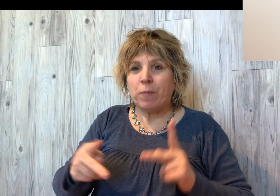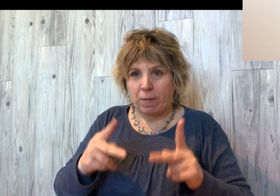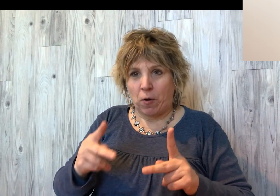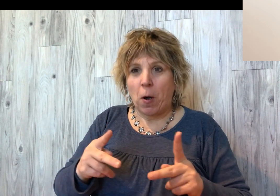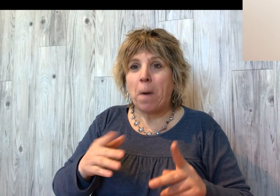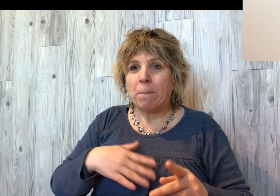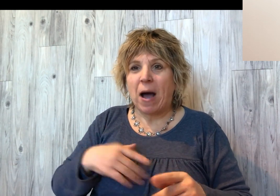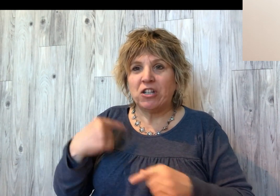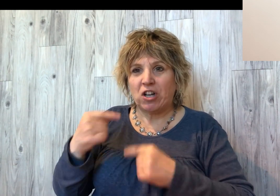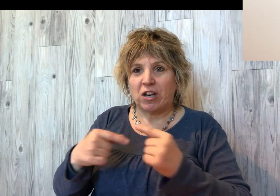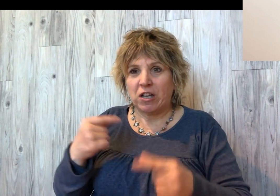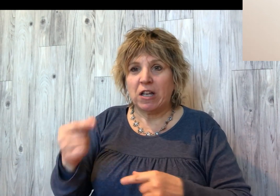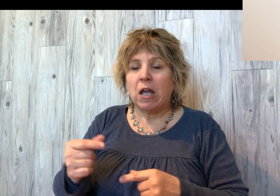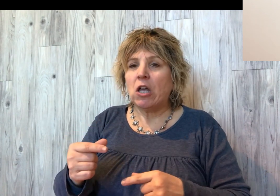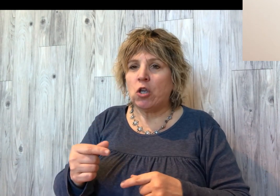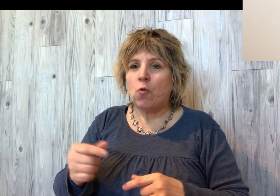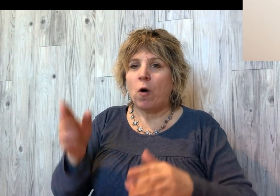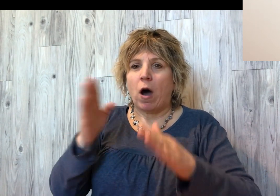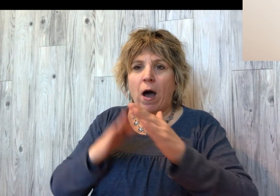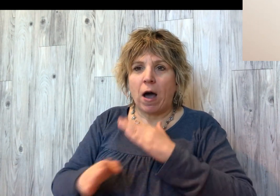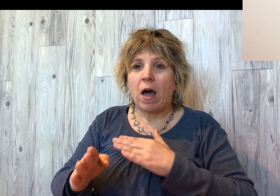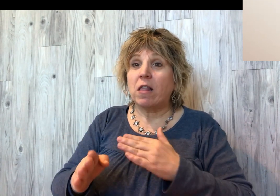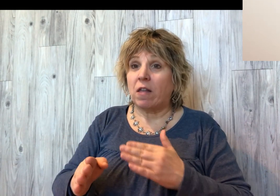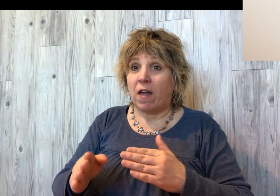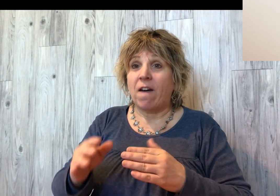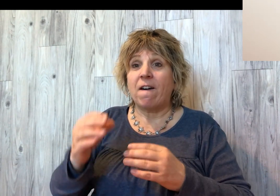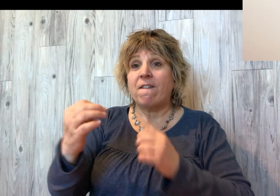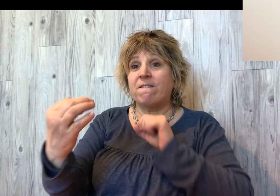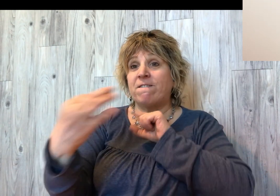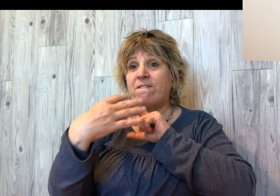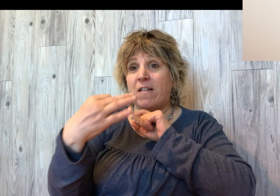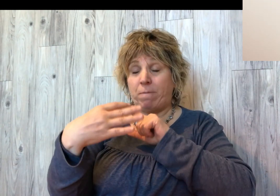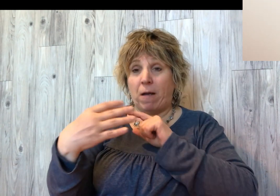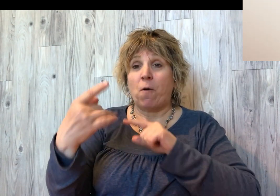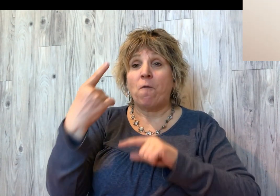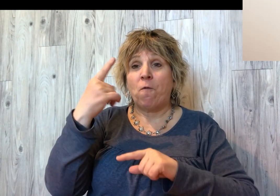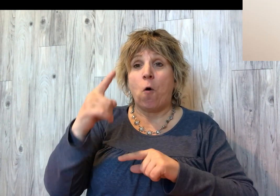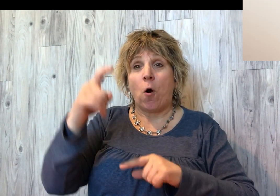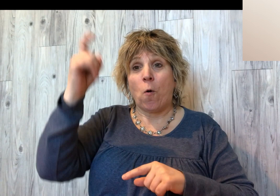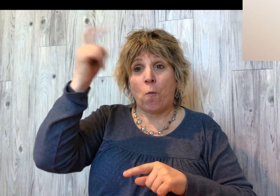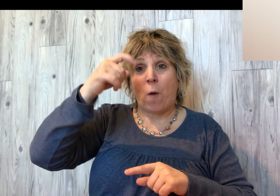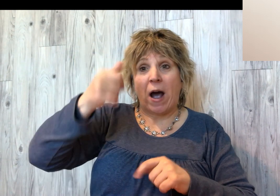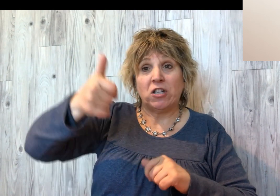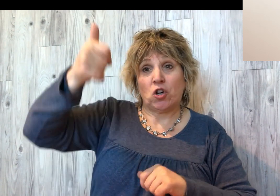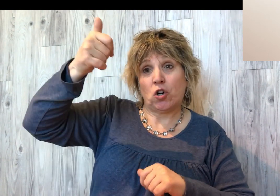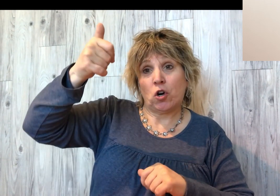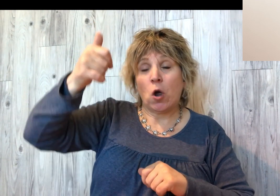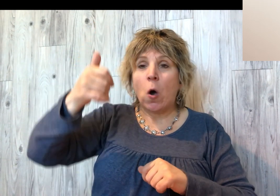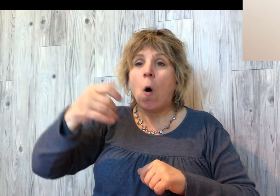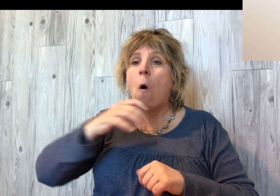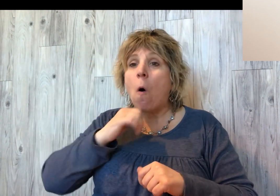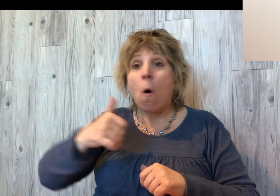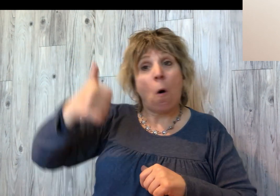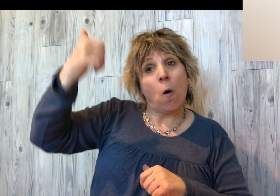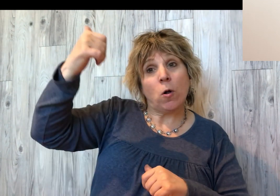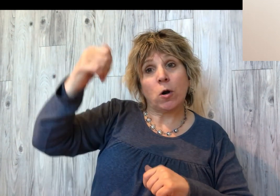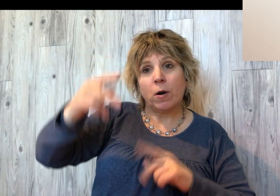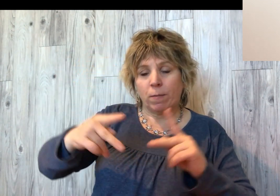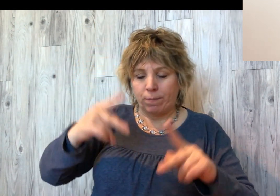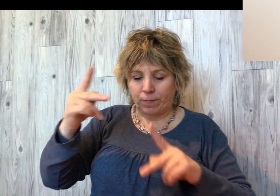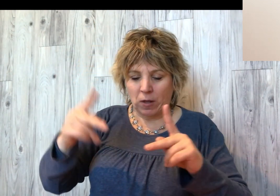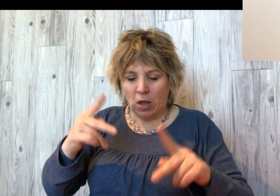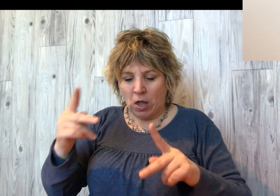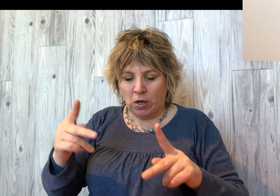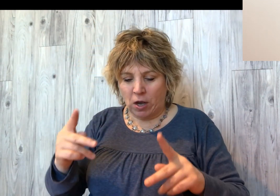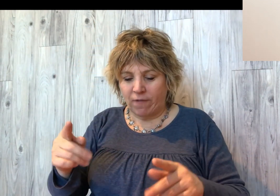generation did. You're going to humbly seek the input of wiser, older people. You're going to